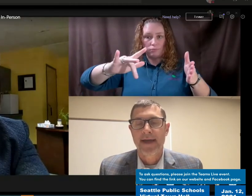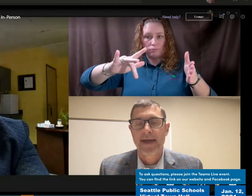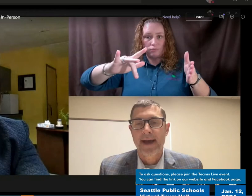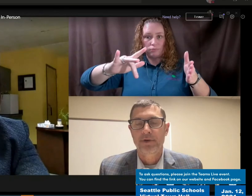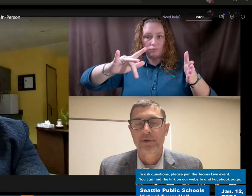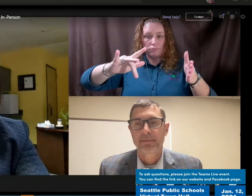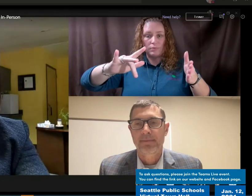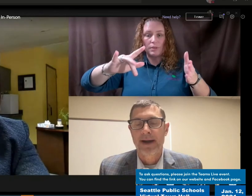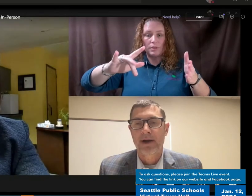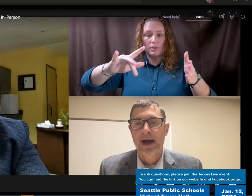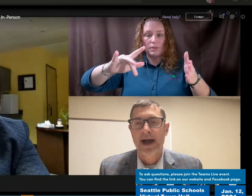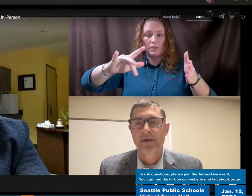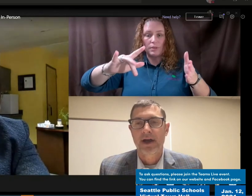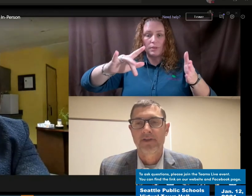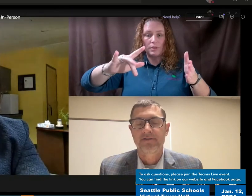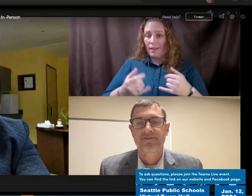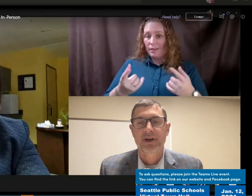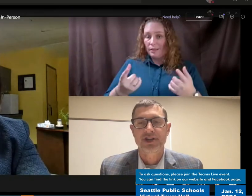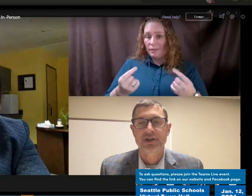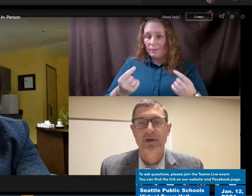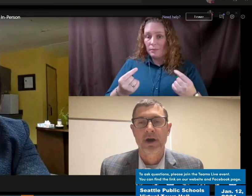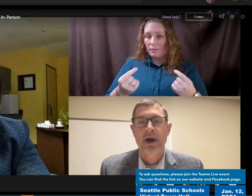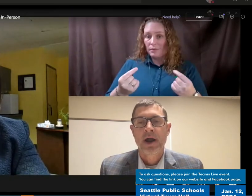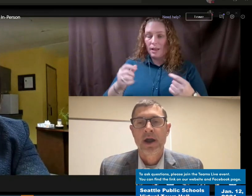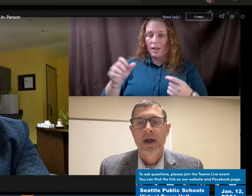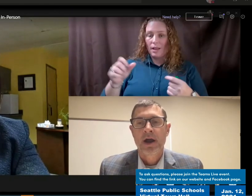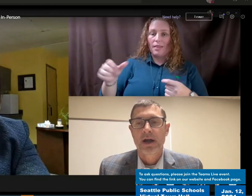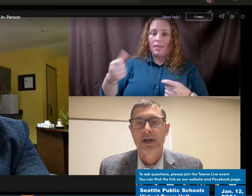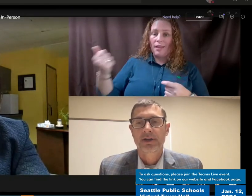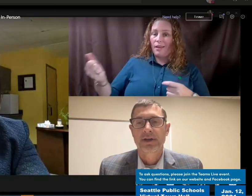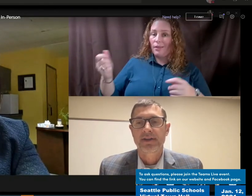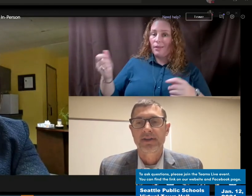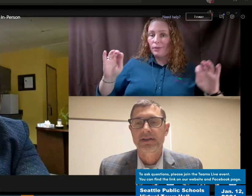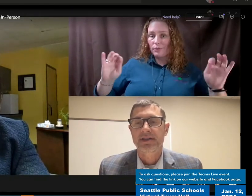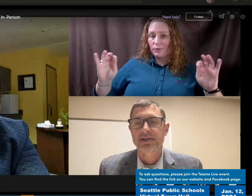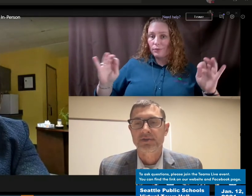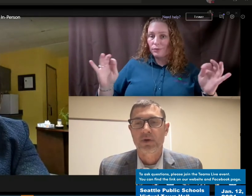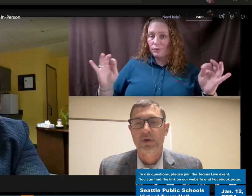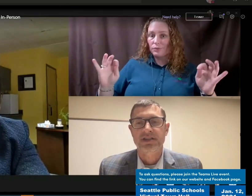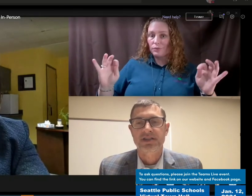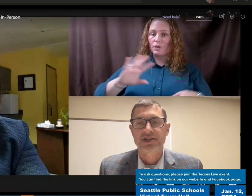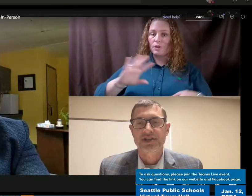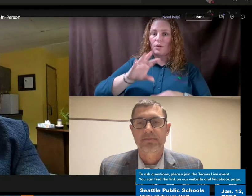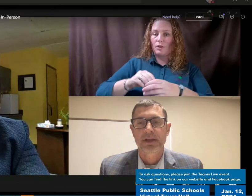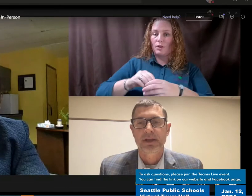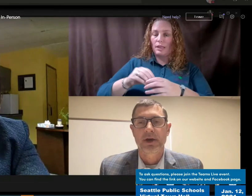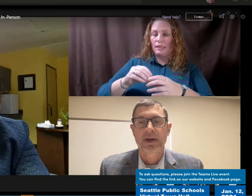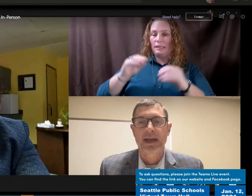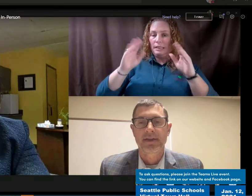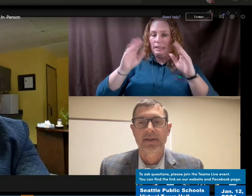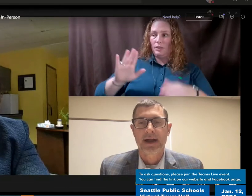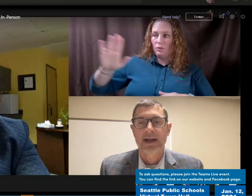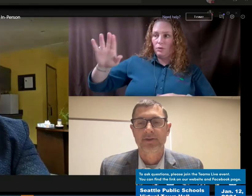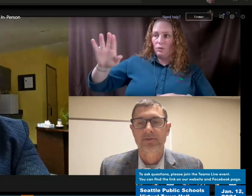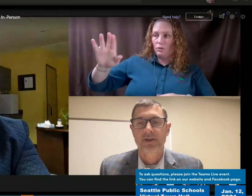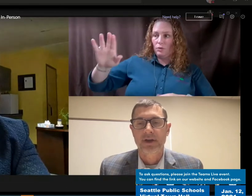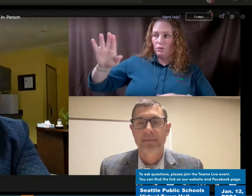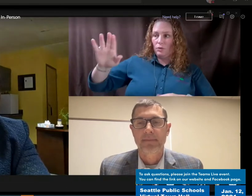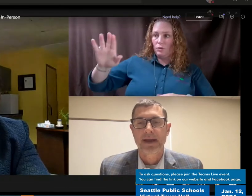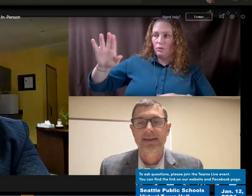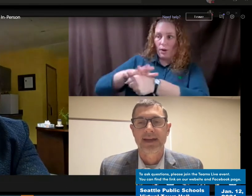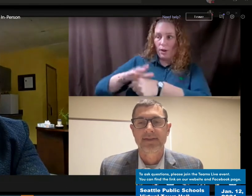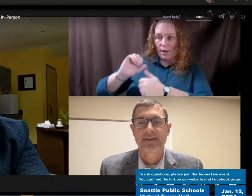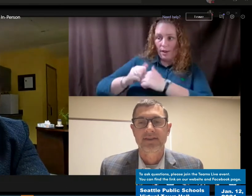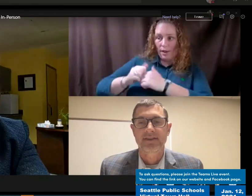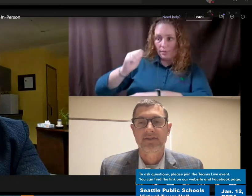that would really be about how the other furniture, including the teacher's workstation, be located in that classroom so that we can